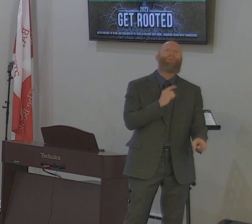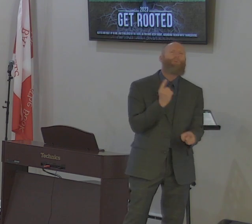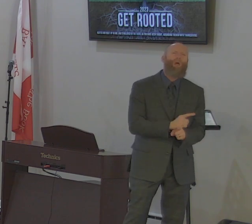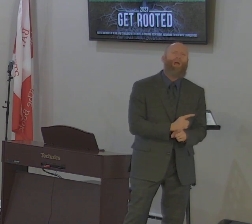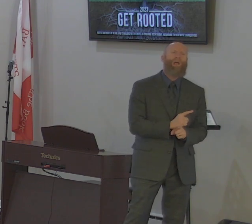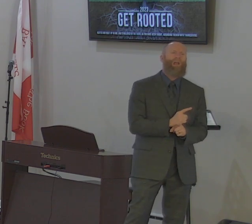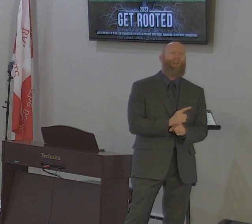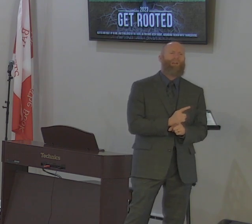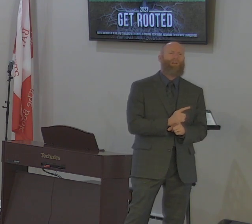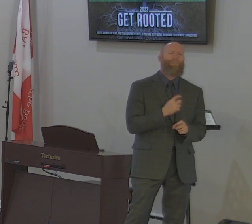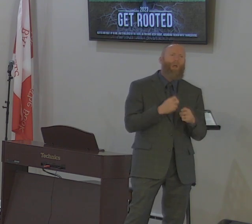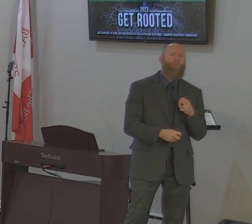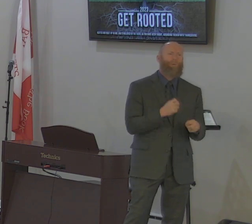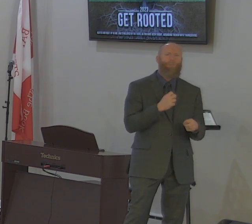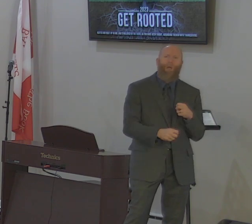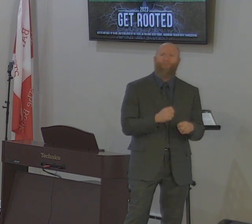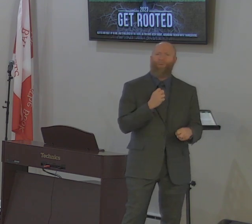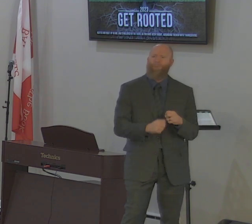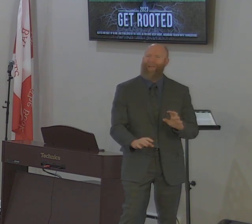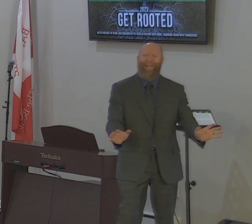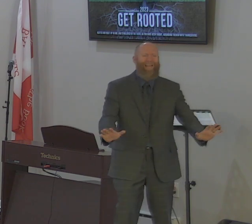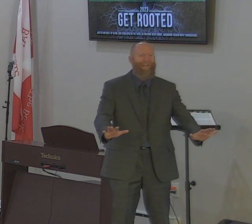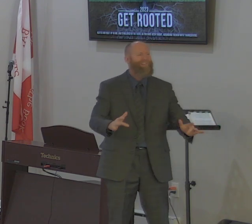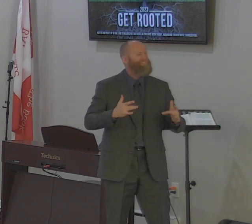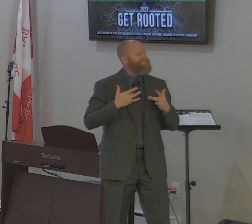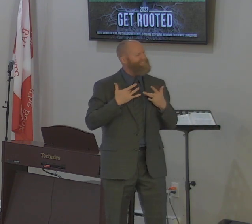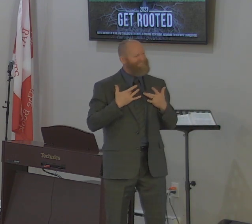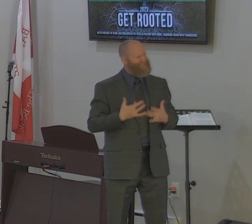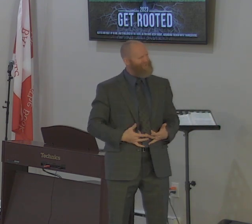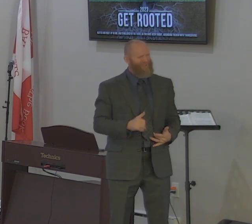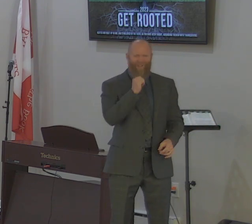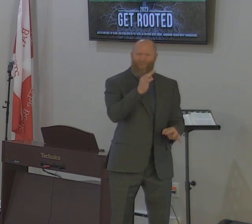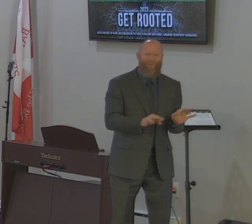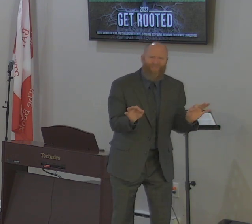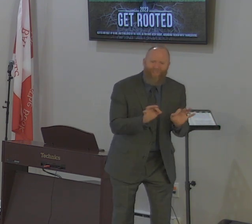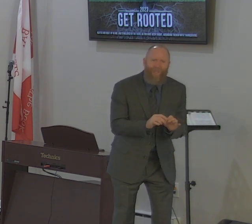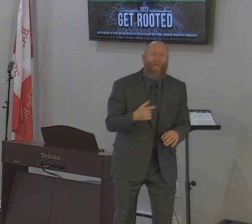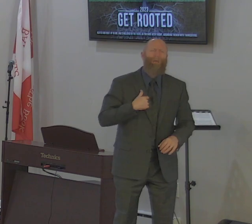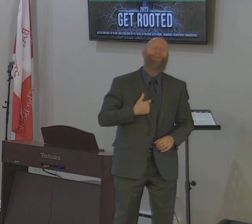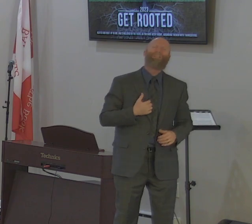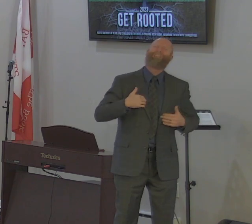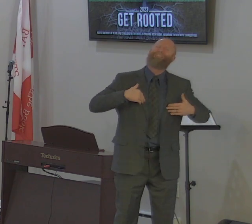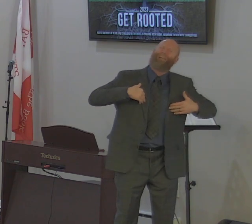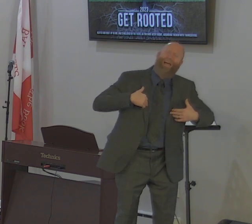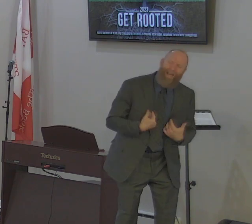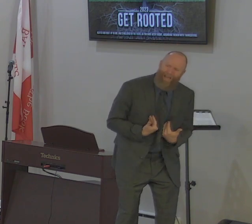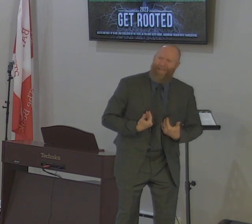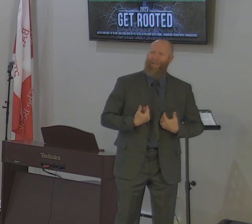when you're tired and exhausted trying to serve God.